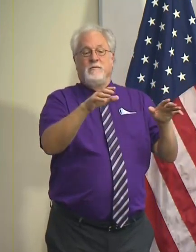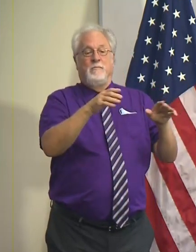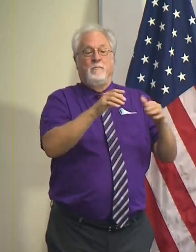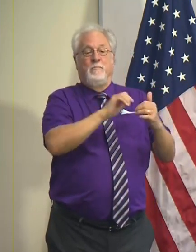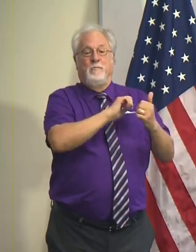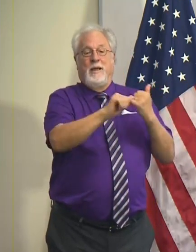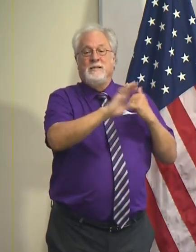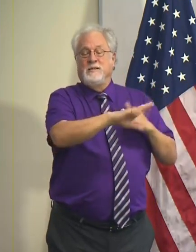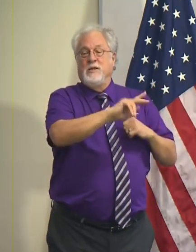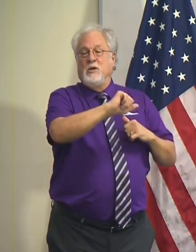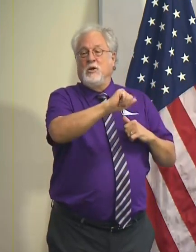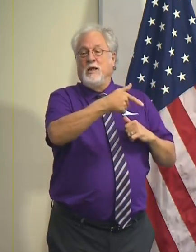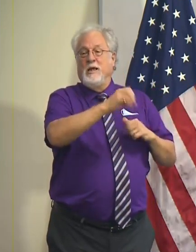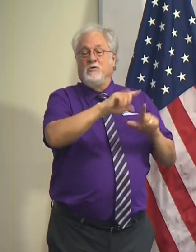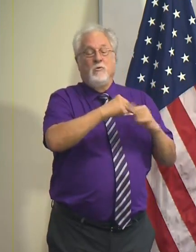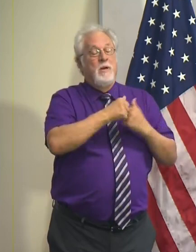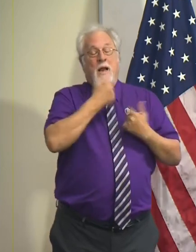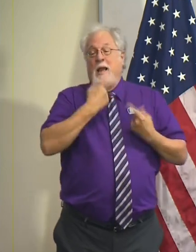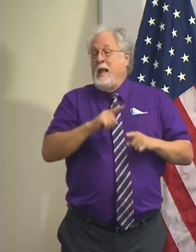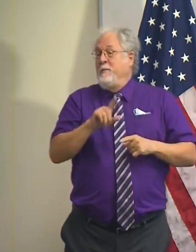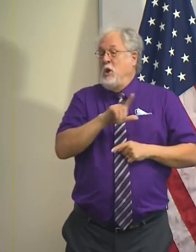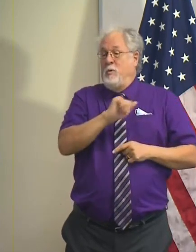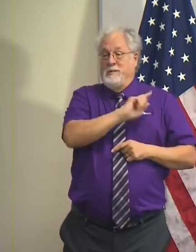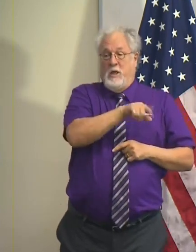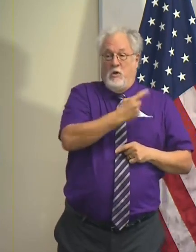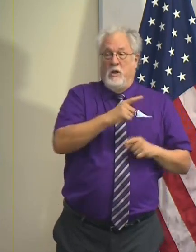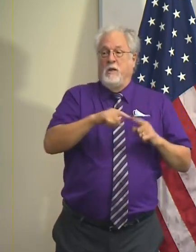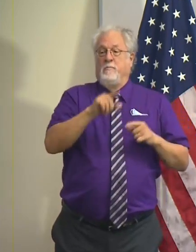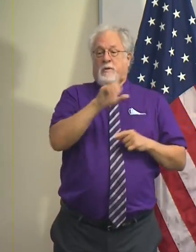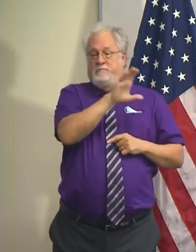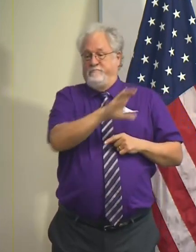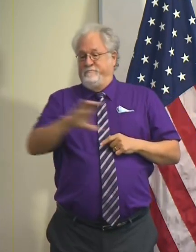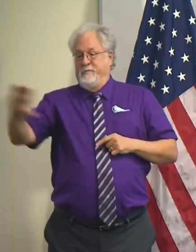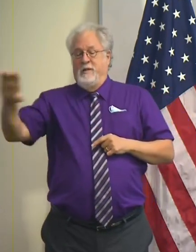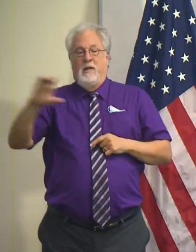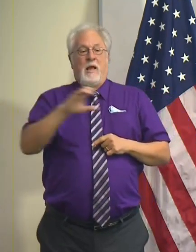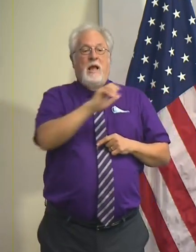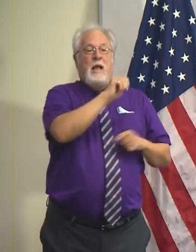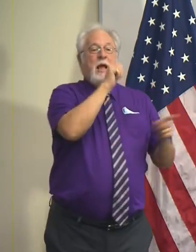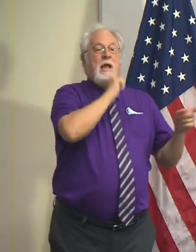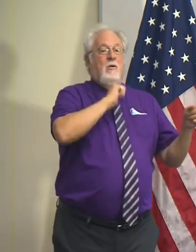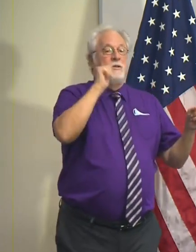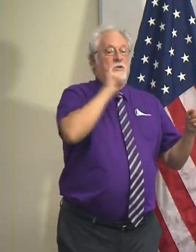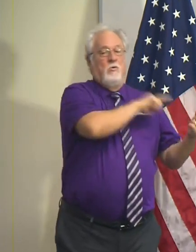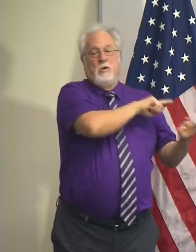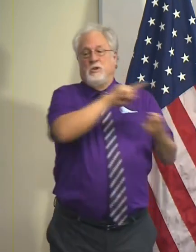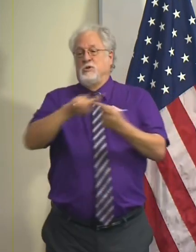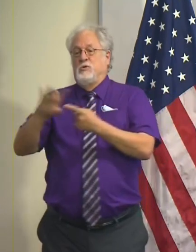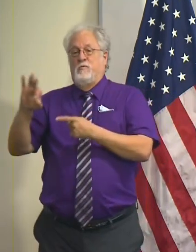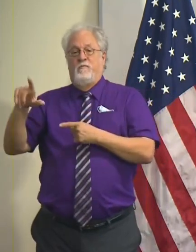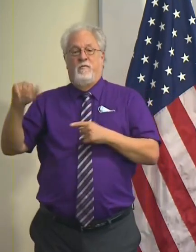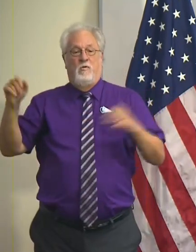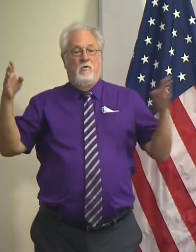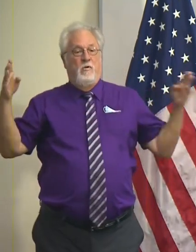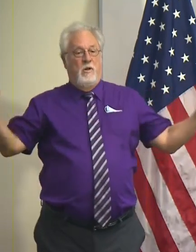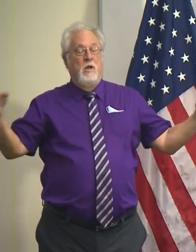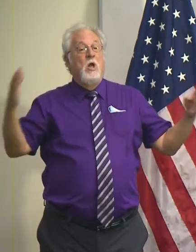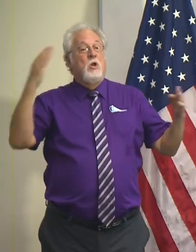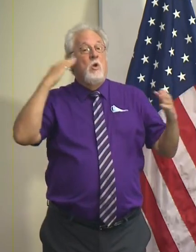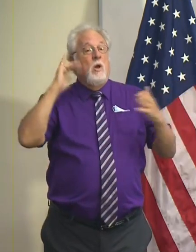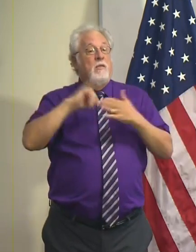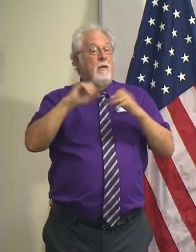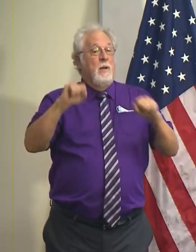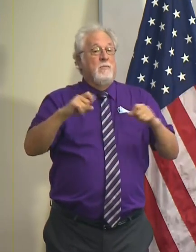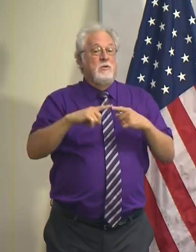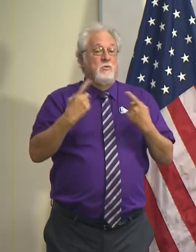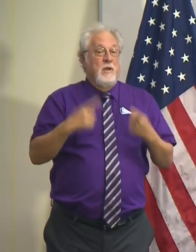group. And that didn't just happen in Louisiana, it happened all through the Sun Belt, from Arizona to Florida. And knowing that there's a potential for